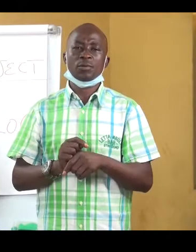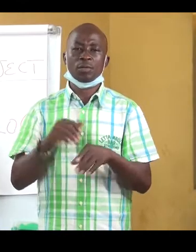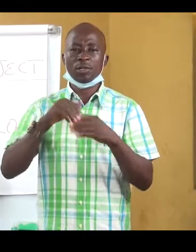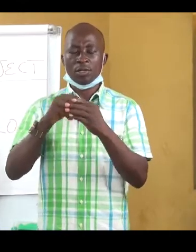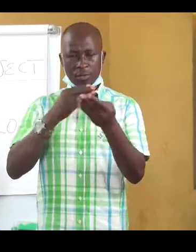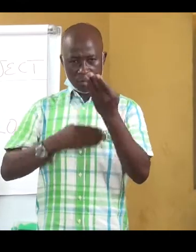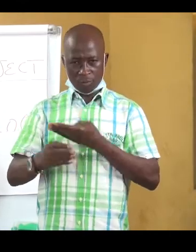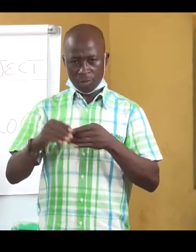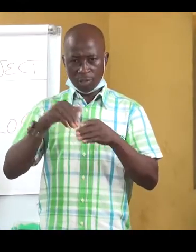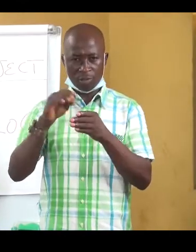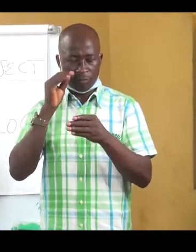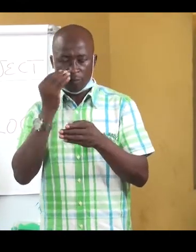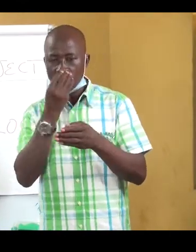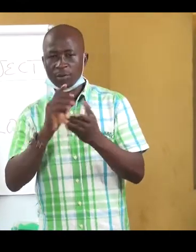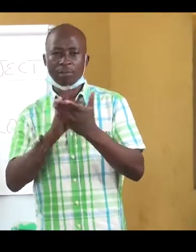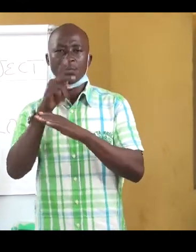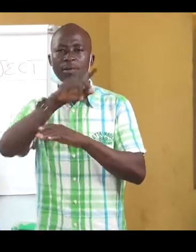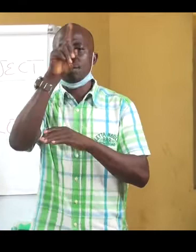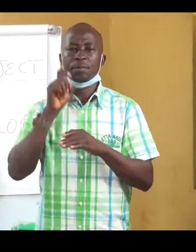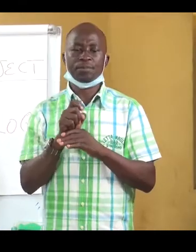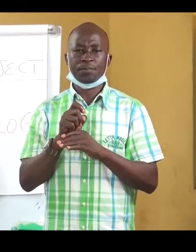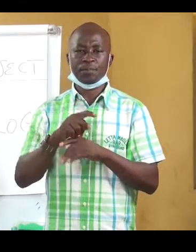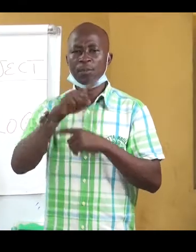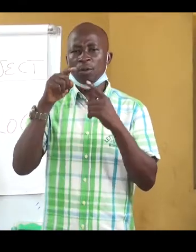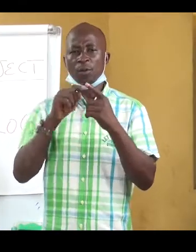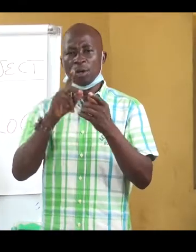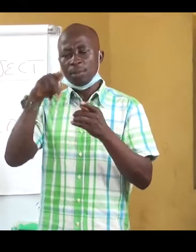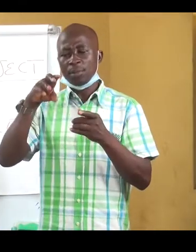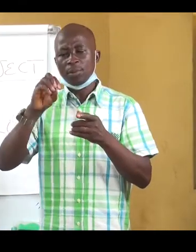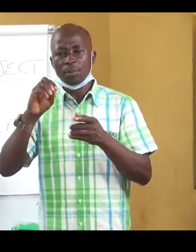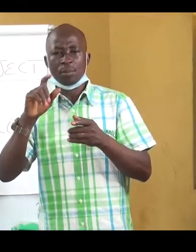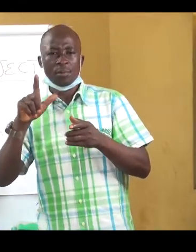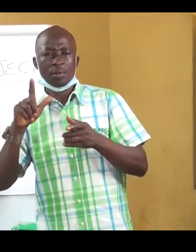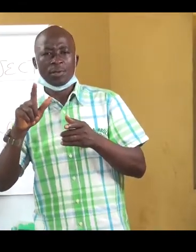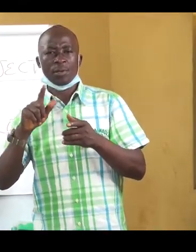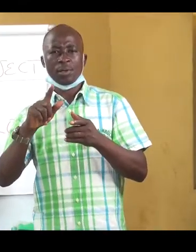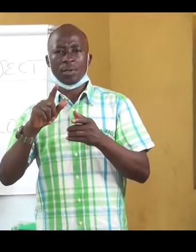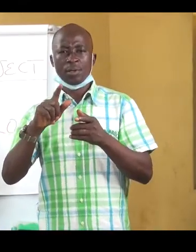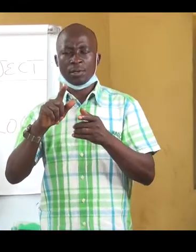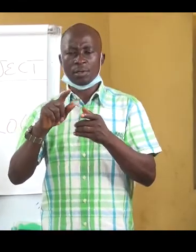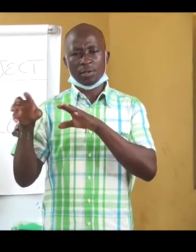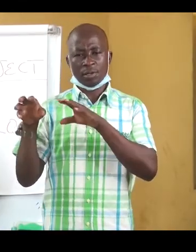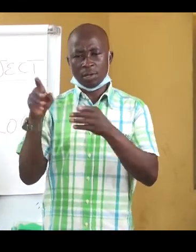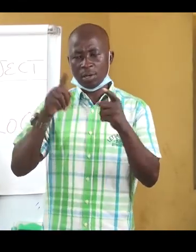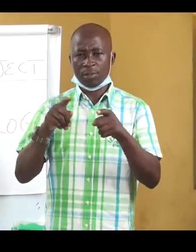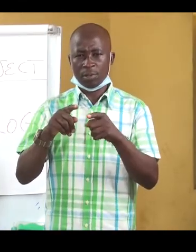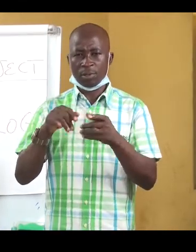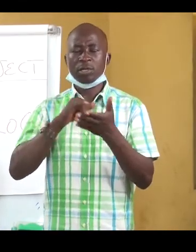in flowering plants? When pollination takes place, that is not the end of the reproduction. There are other things